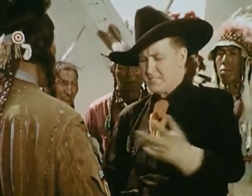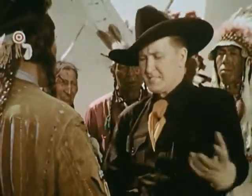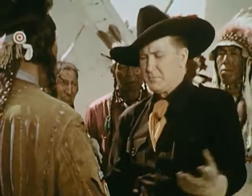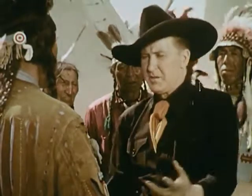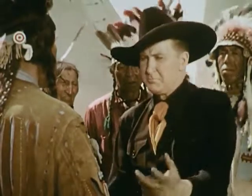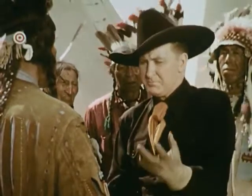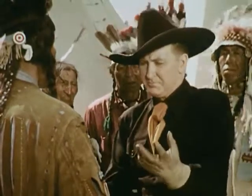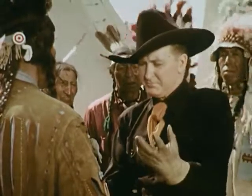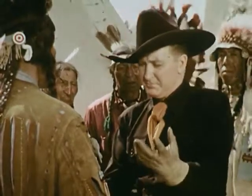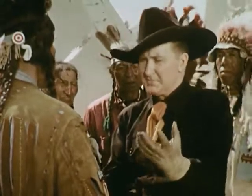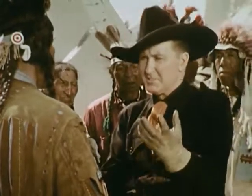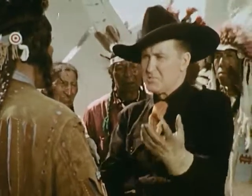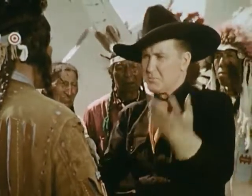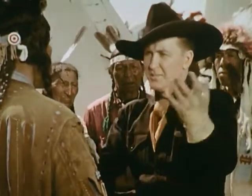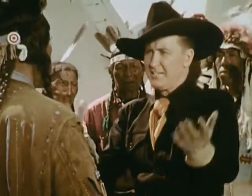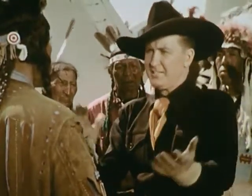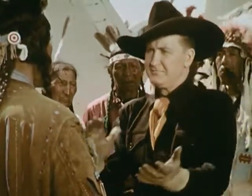is coming up. It's spring again.